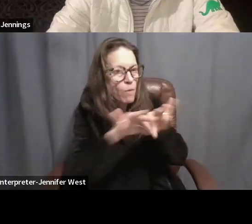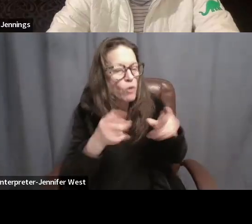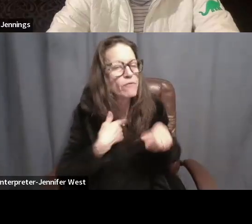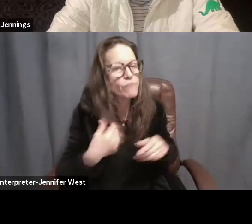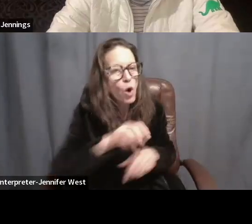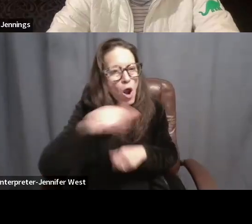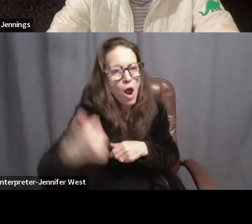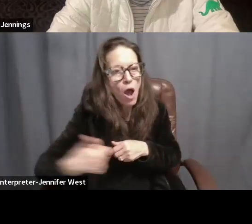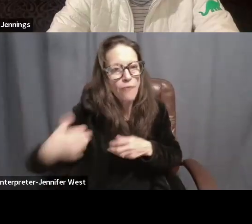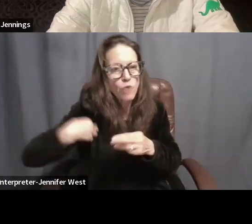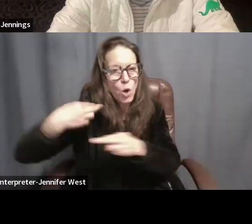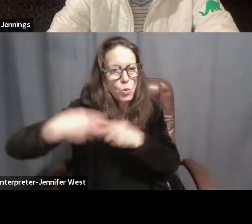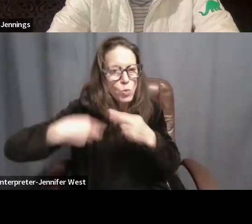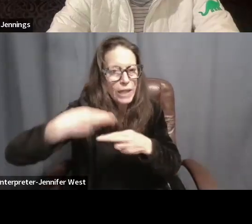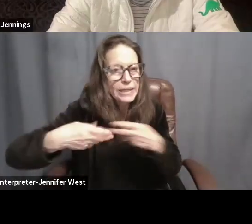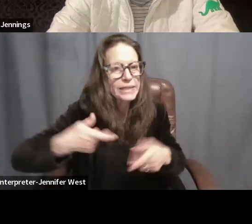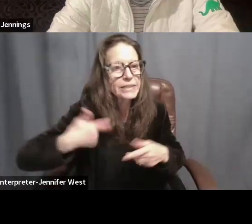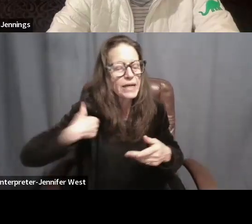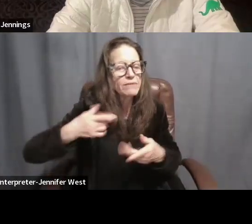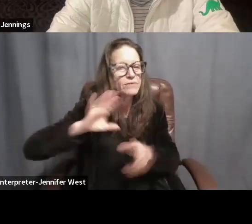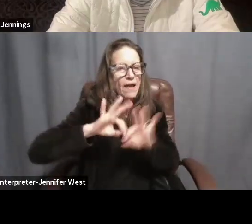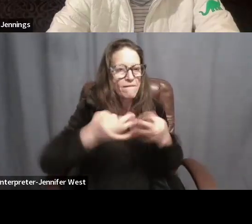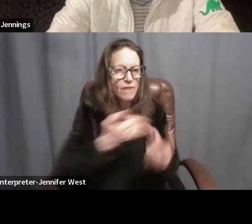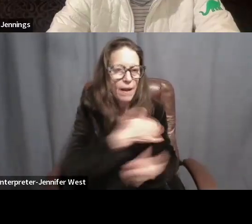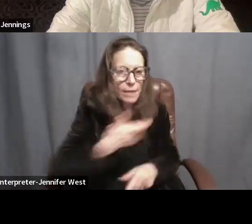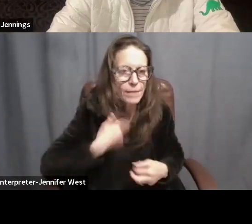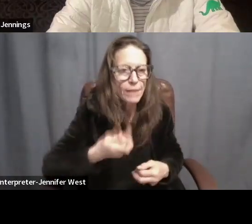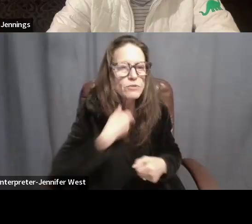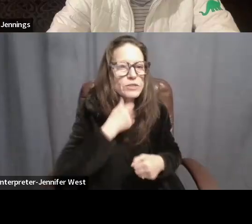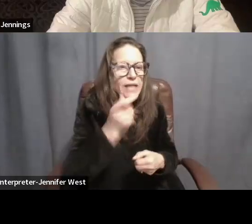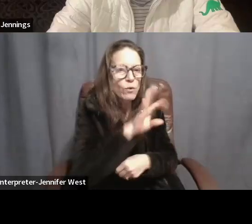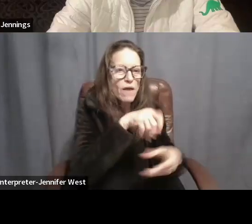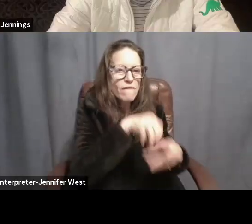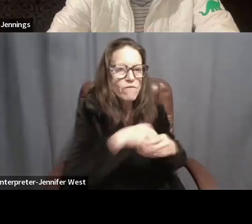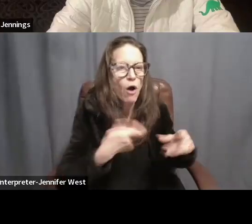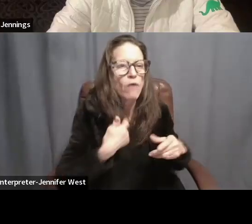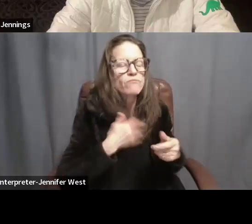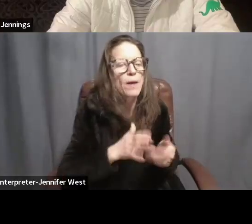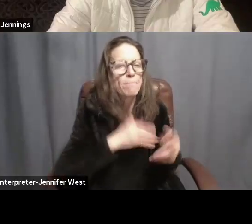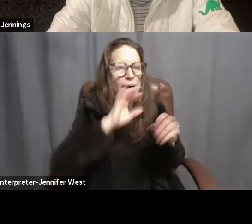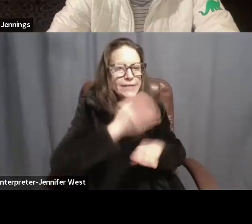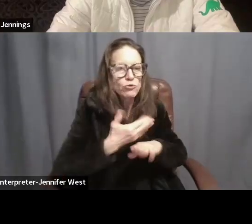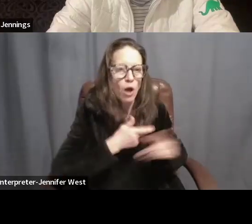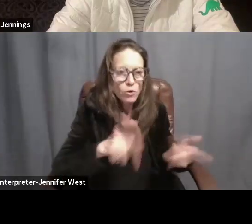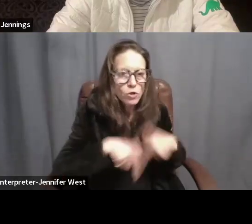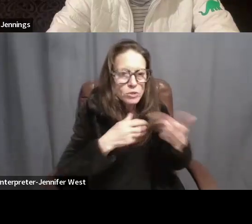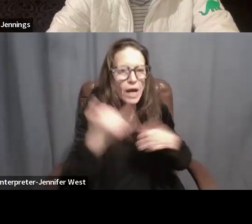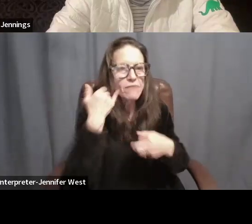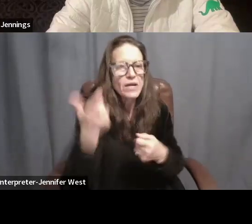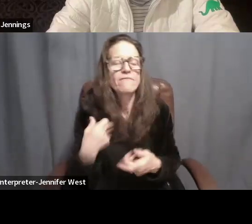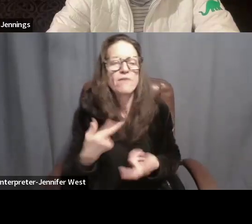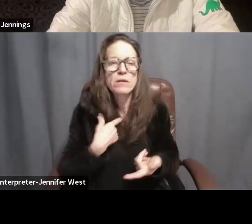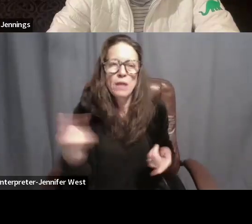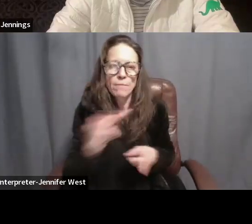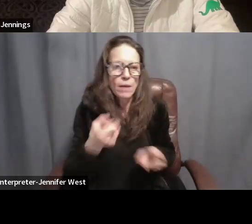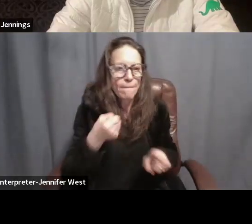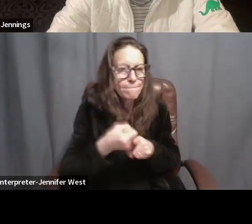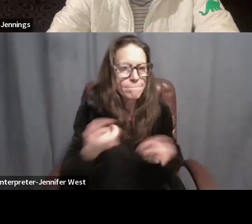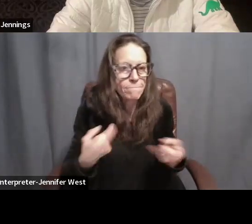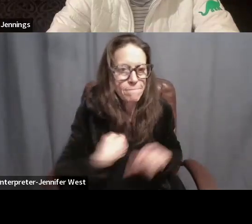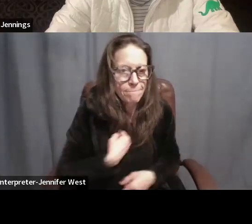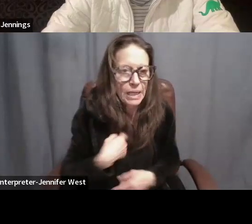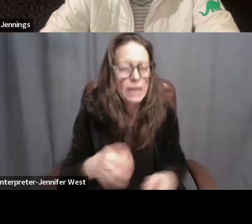of the critical things for a support broker, besides knowing what the job entails, is they need to know the participant. Because